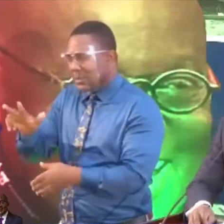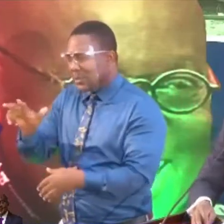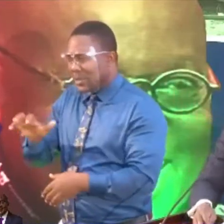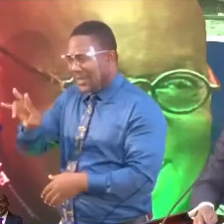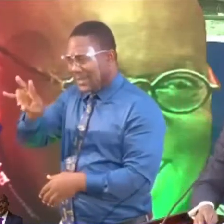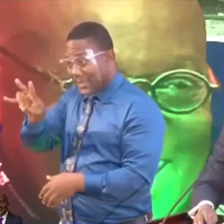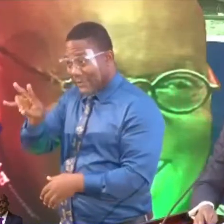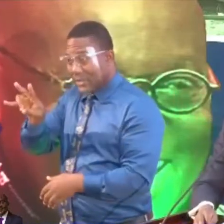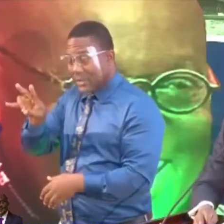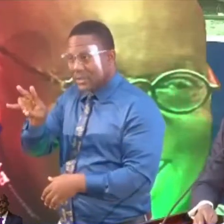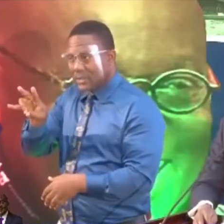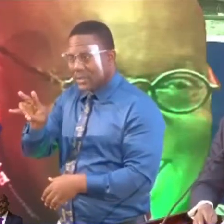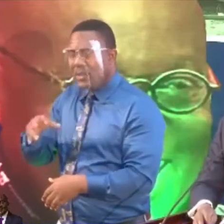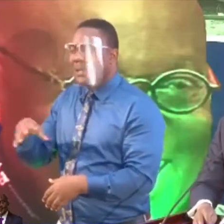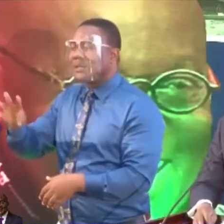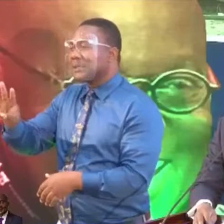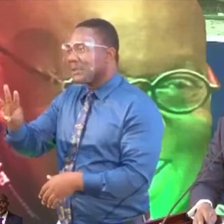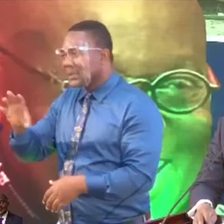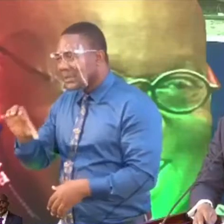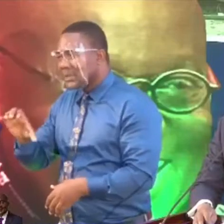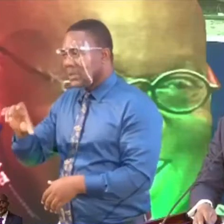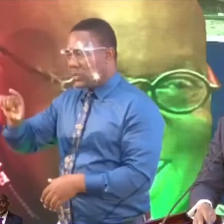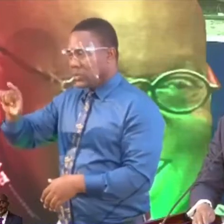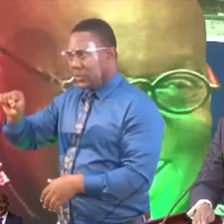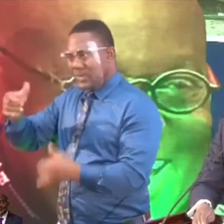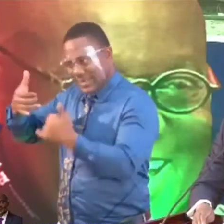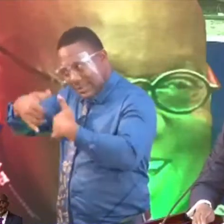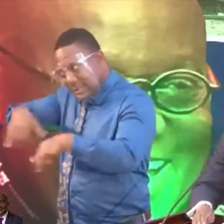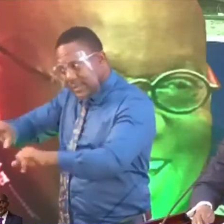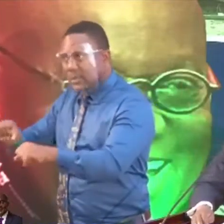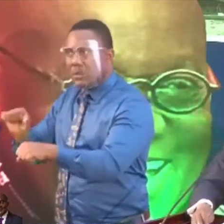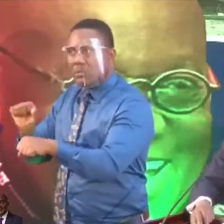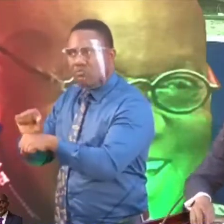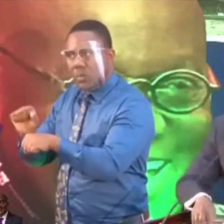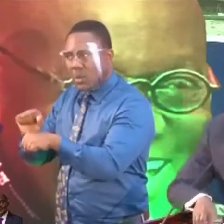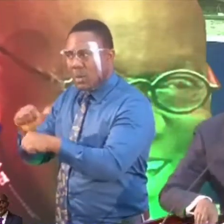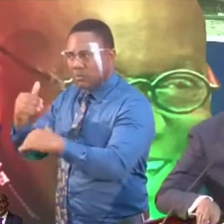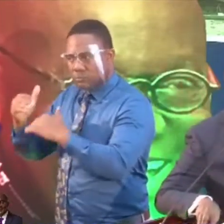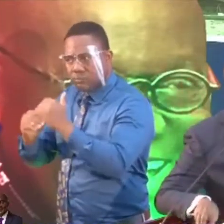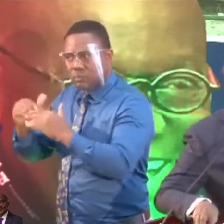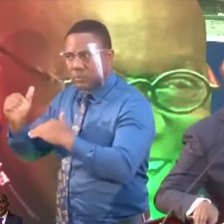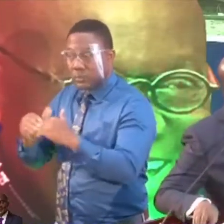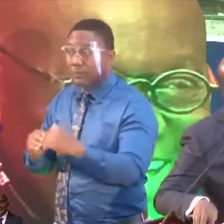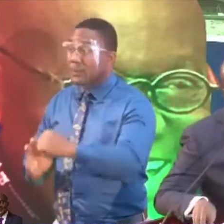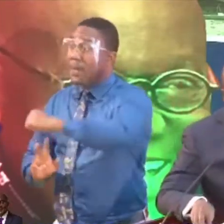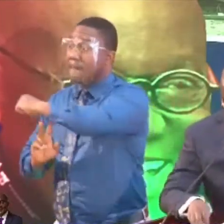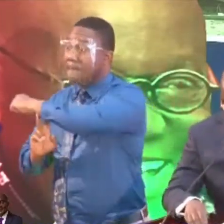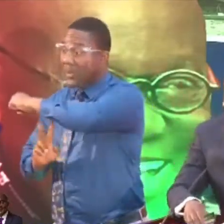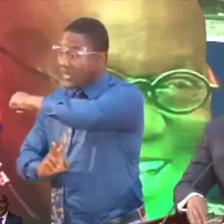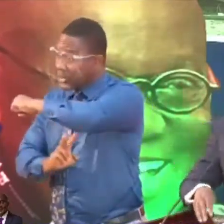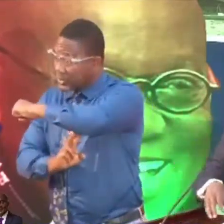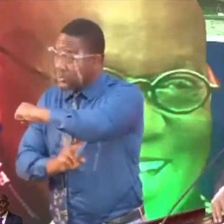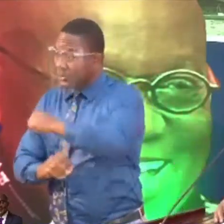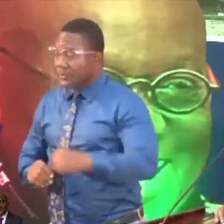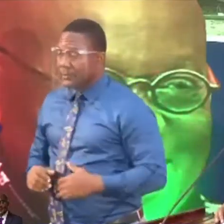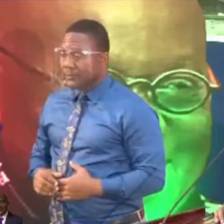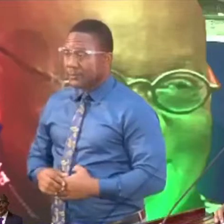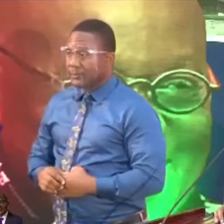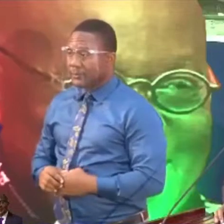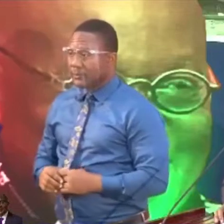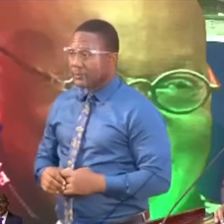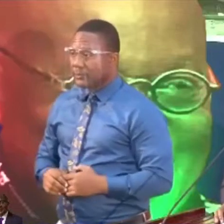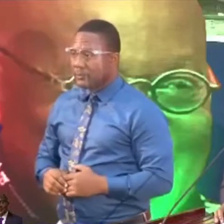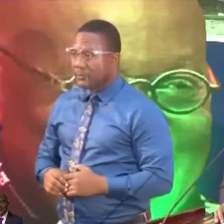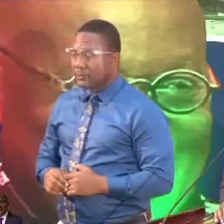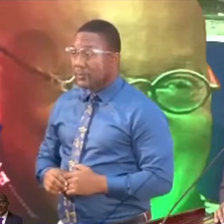1,307 and 620 are ongoing. If you look at bridges, you see that the